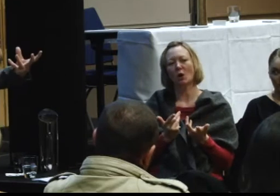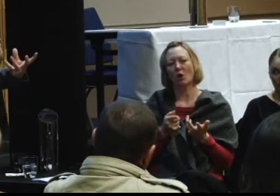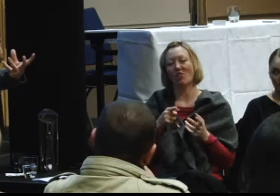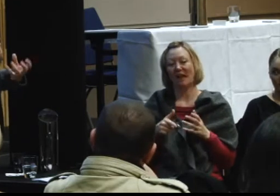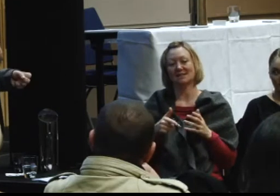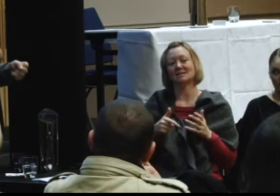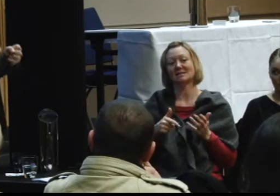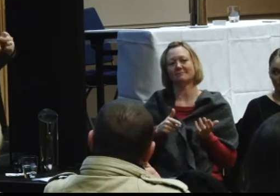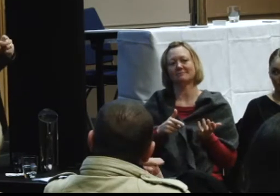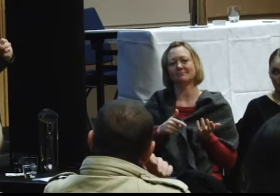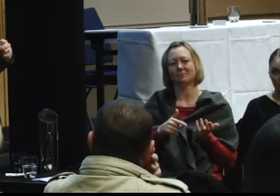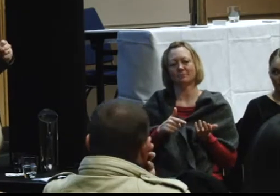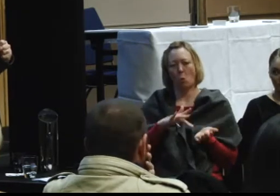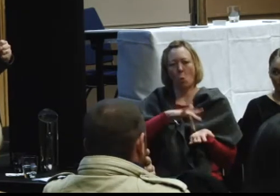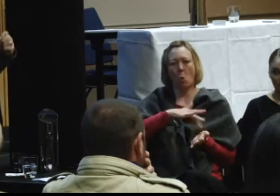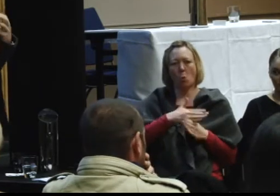core part of what we do.